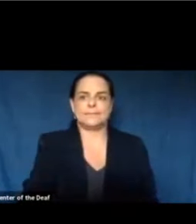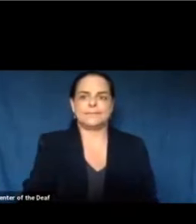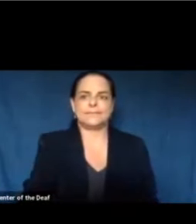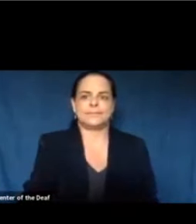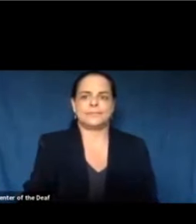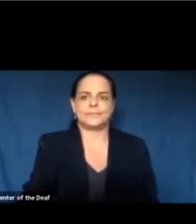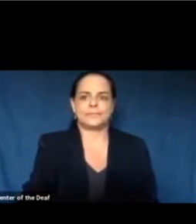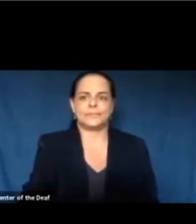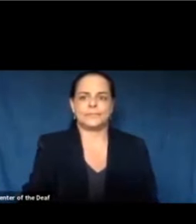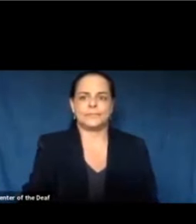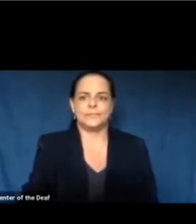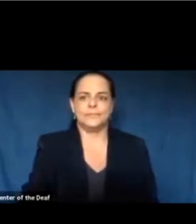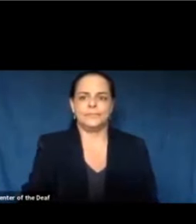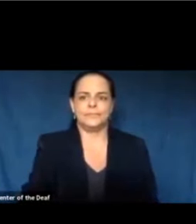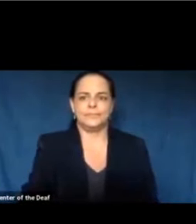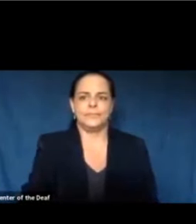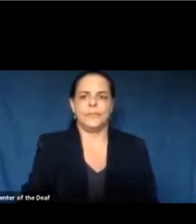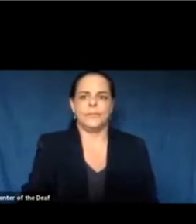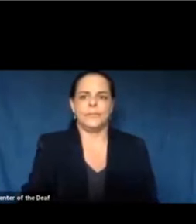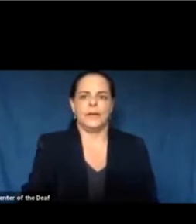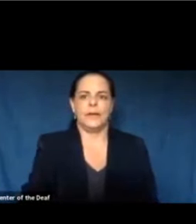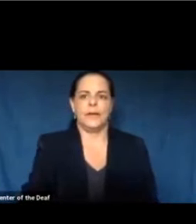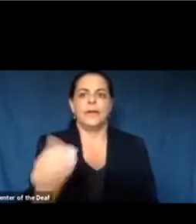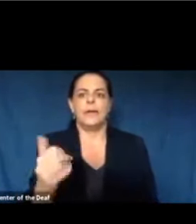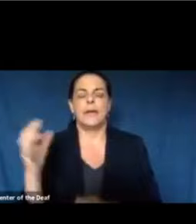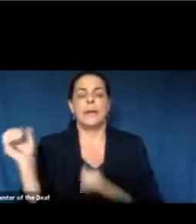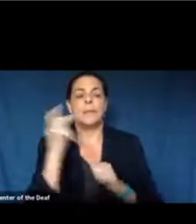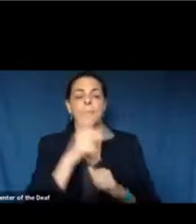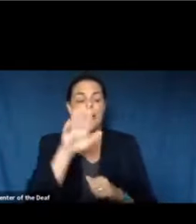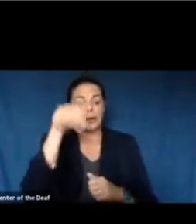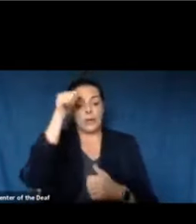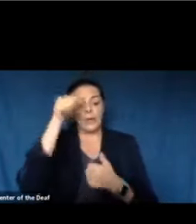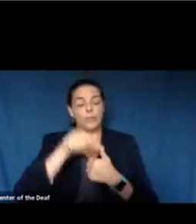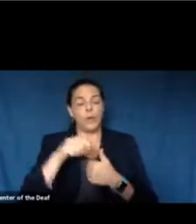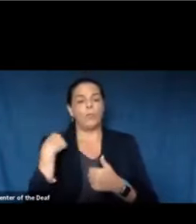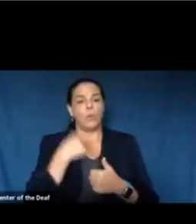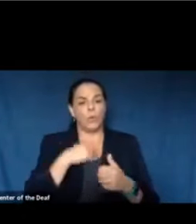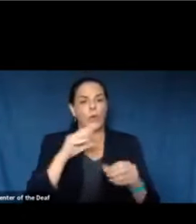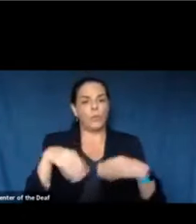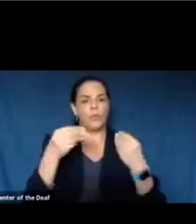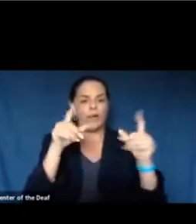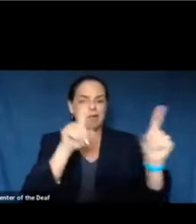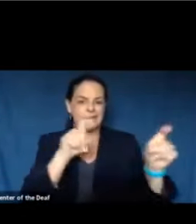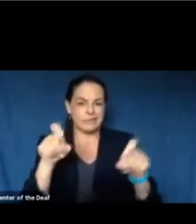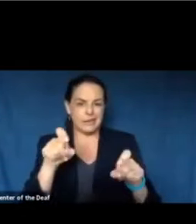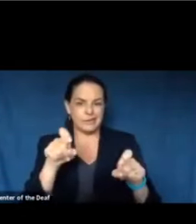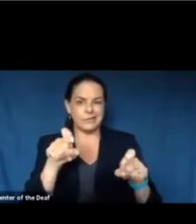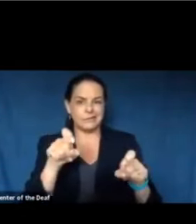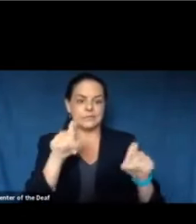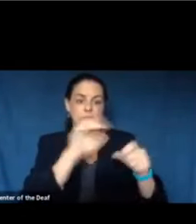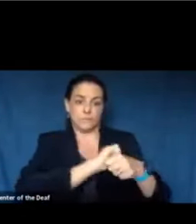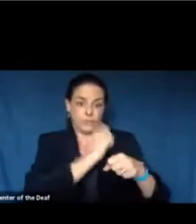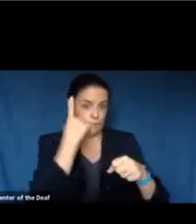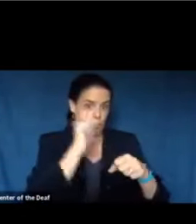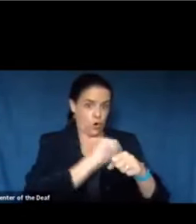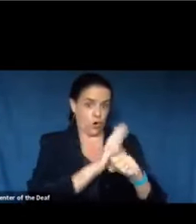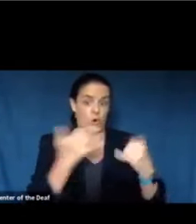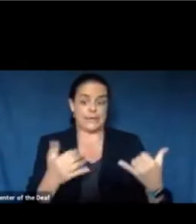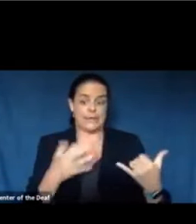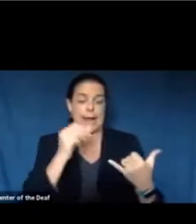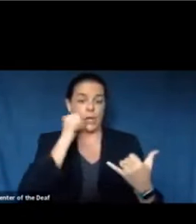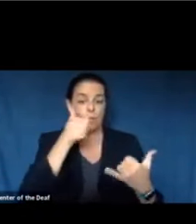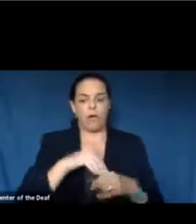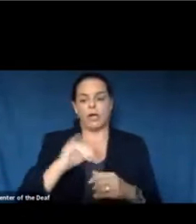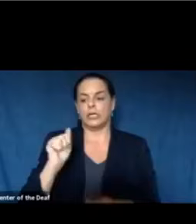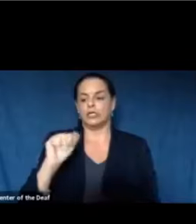Moving back to the prepared statements here. As a reminder, we are providing COVID-19 testing today and tomorrow at the Jacob Building